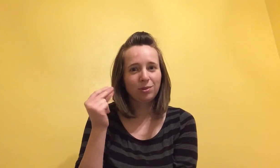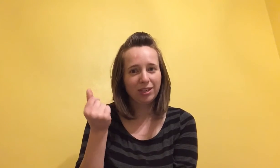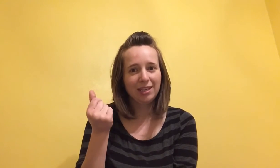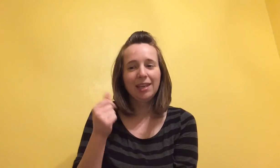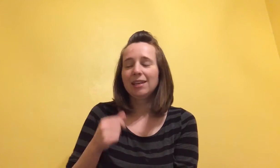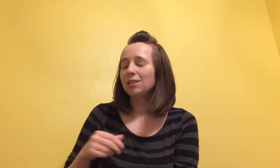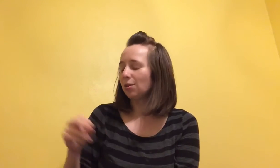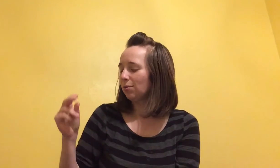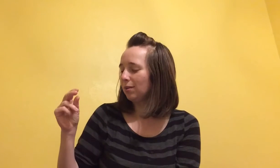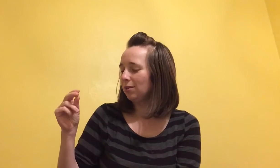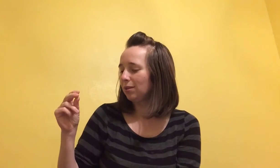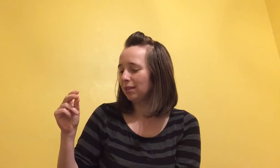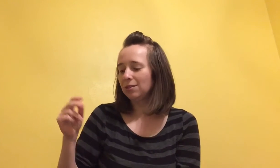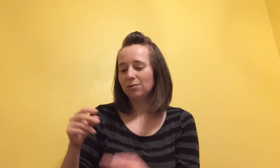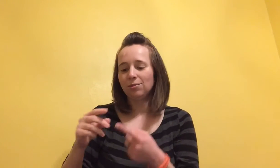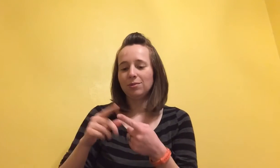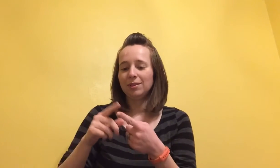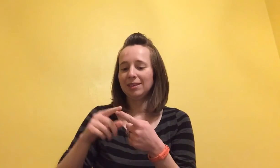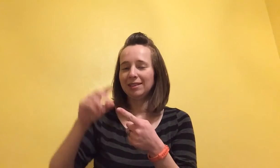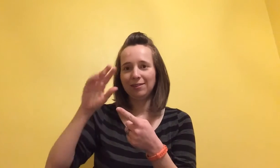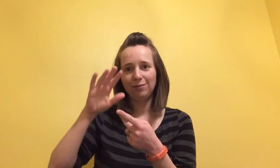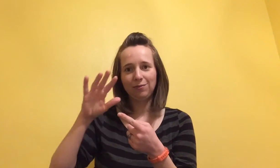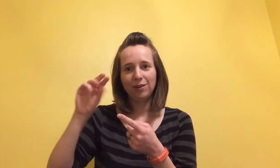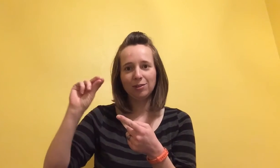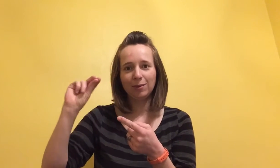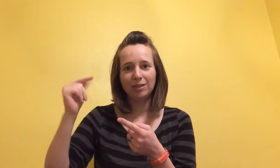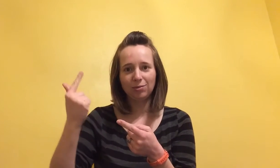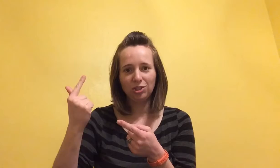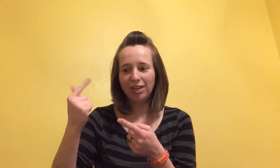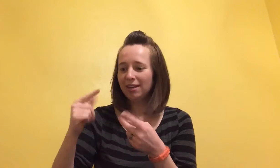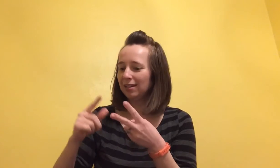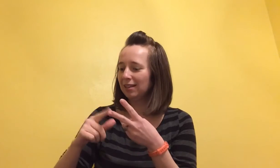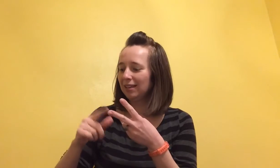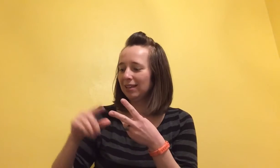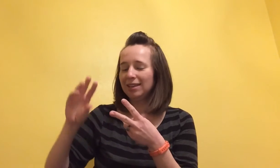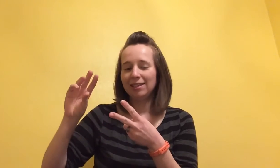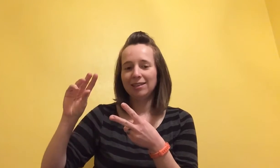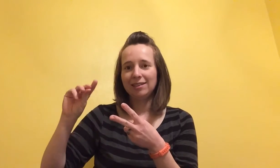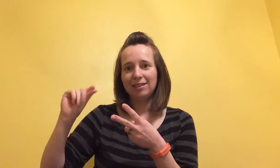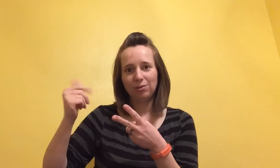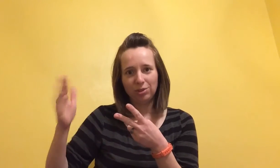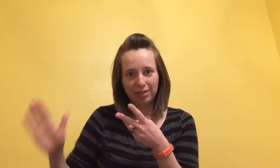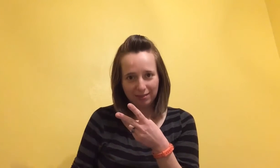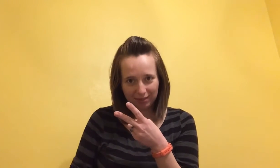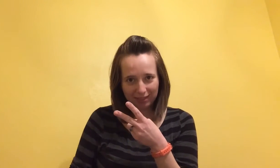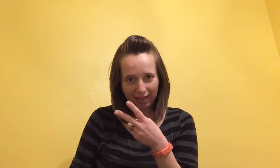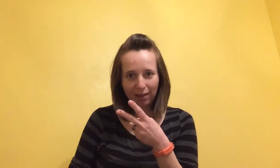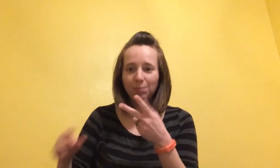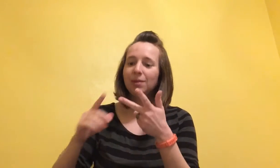motion. So you can do finger spell D-O-G, D-O-G slap,